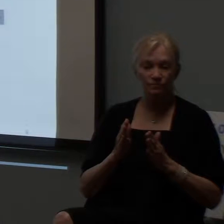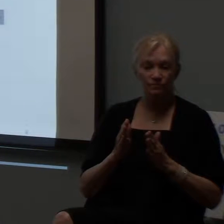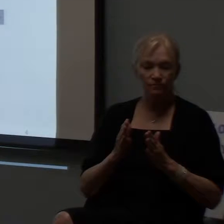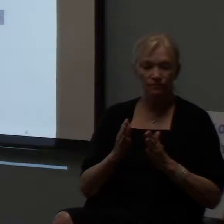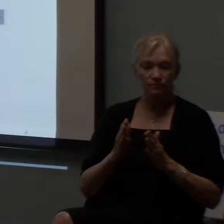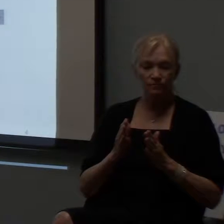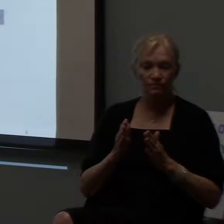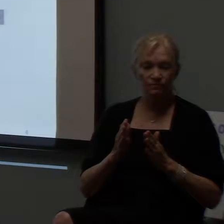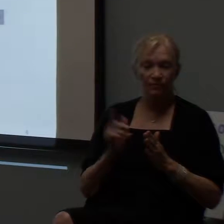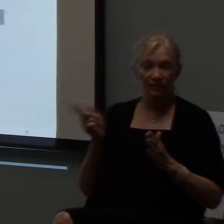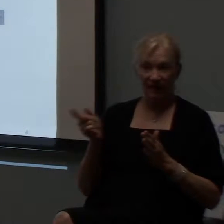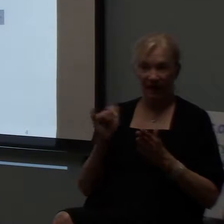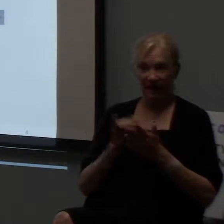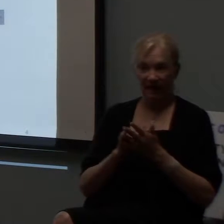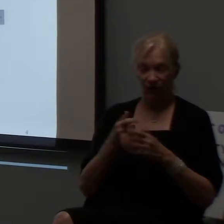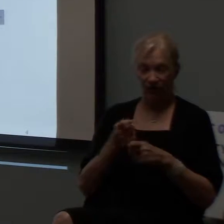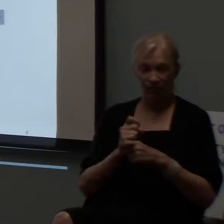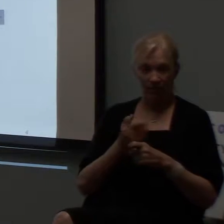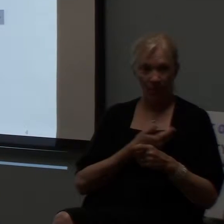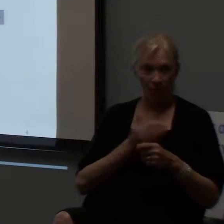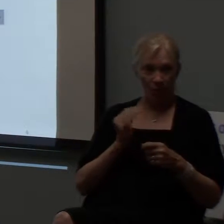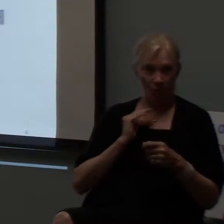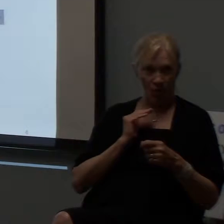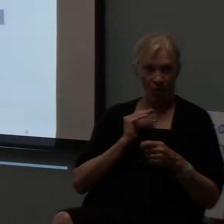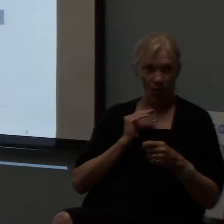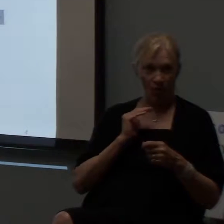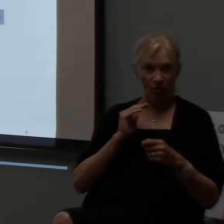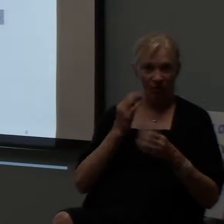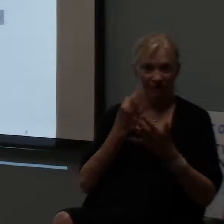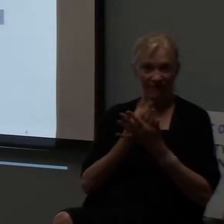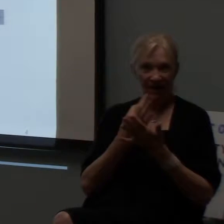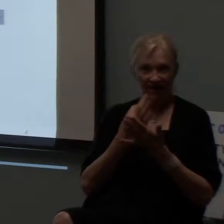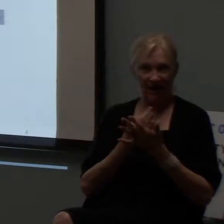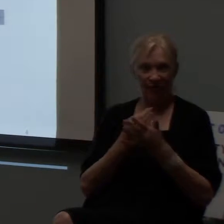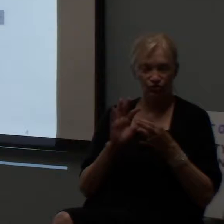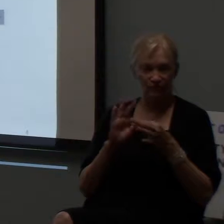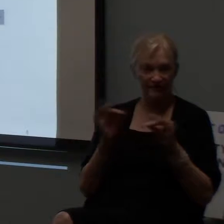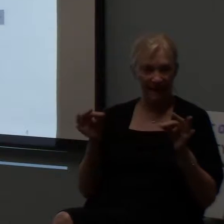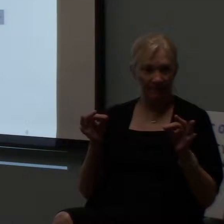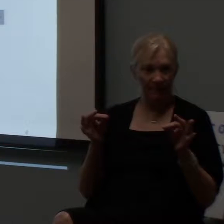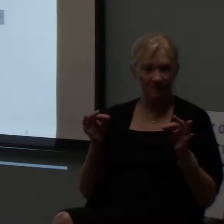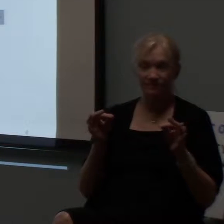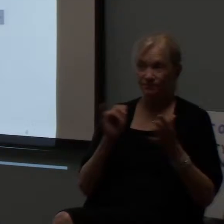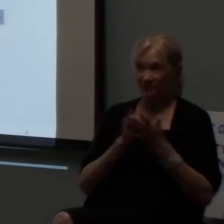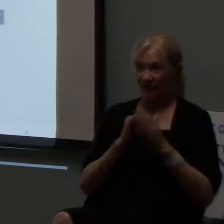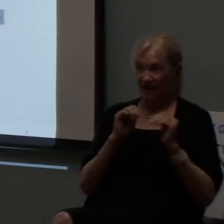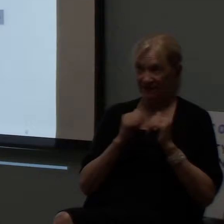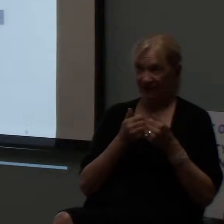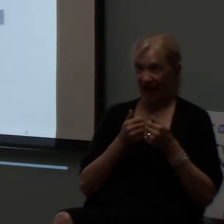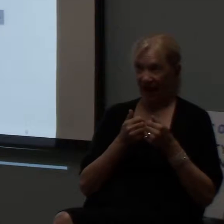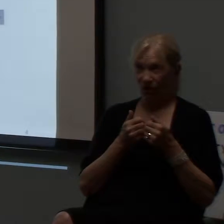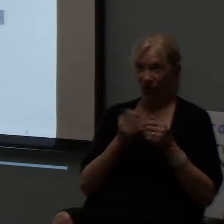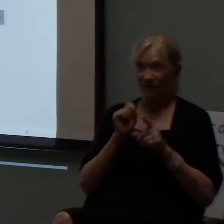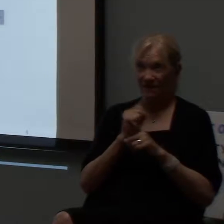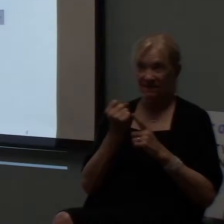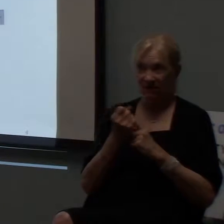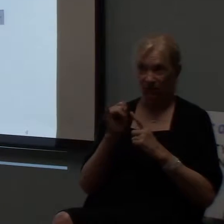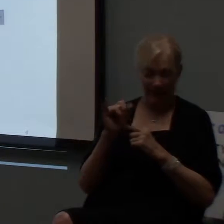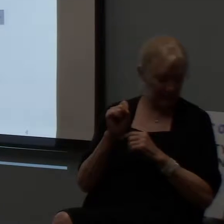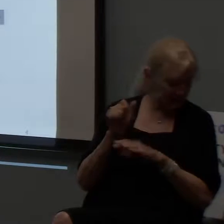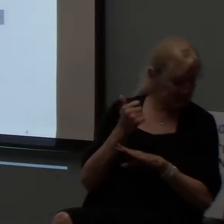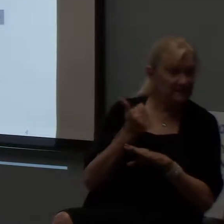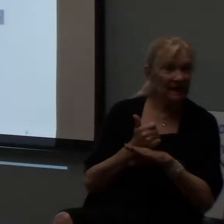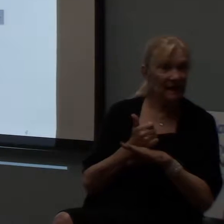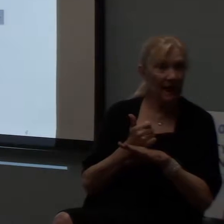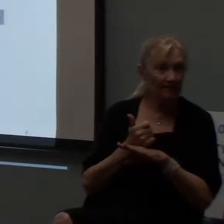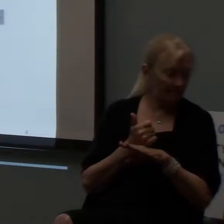because this chart comes out of our CAF, or our financial statement, so those are on there. So that's the way the current situation is set up.